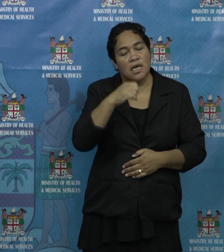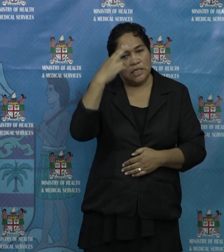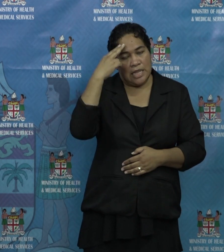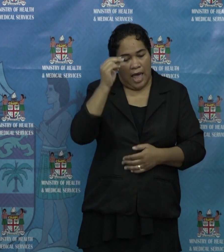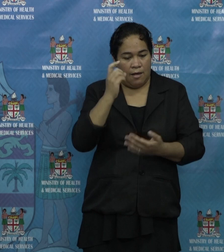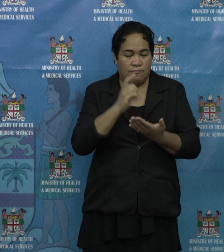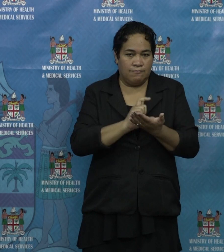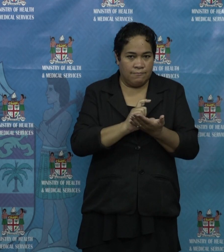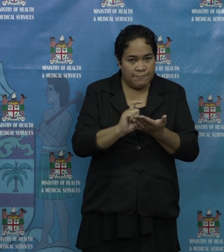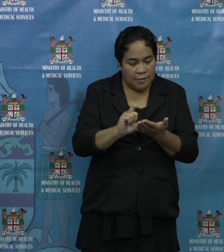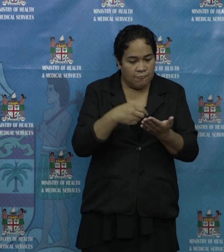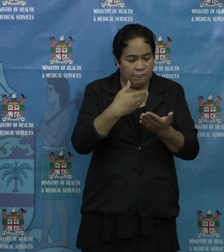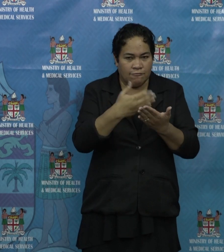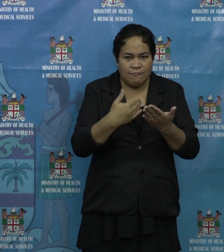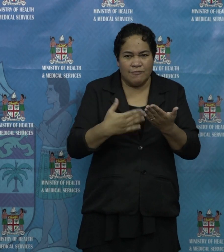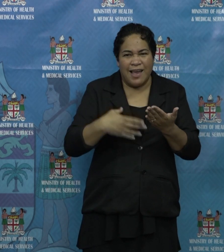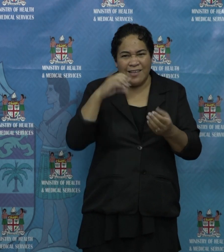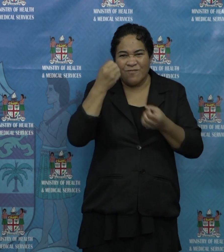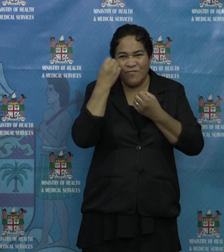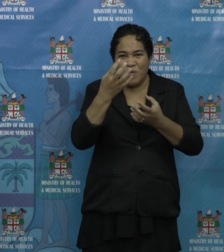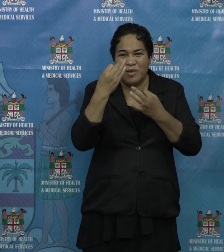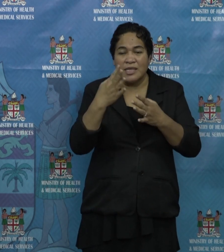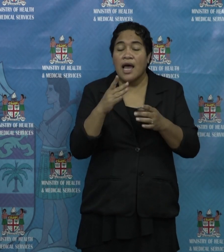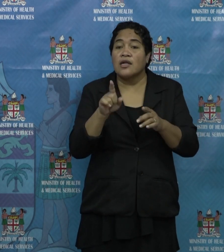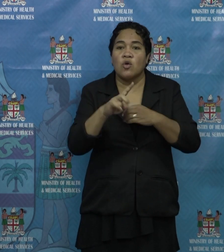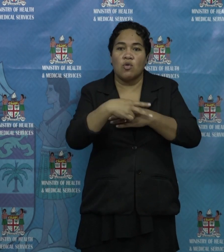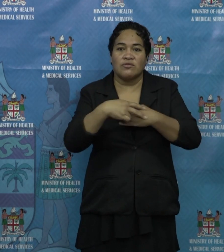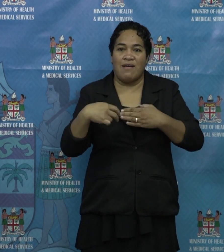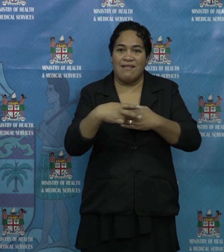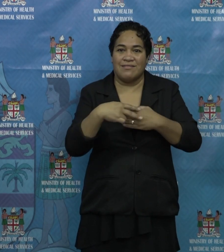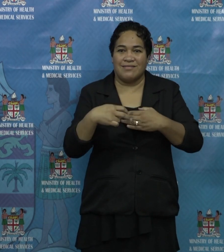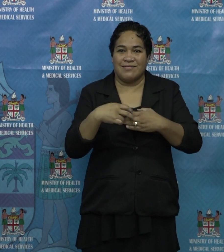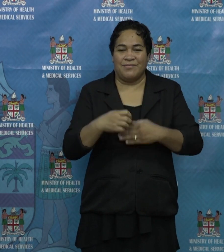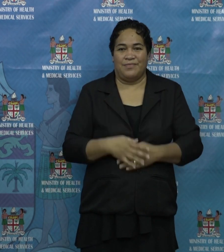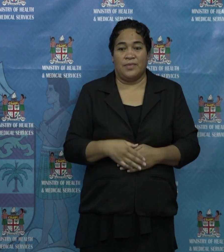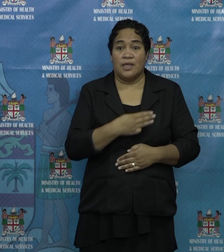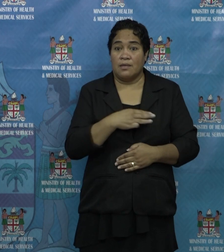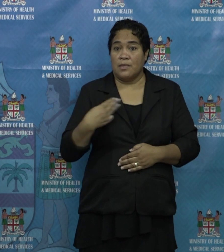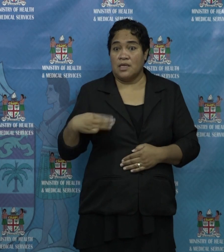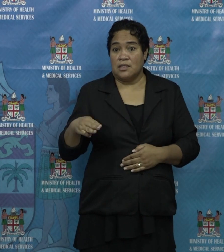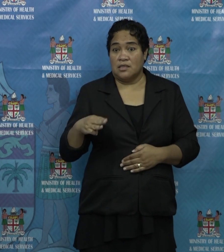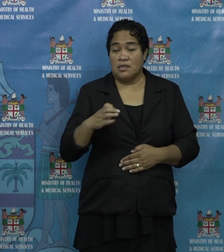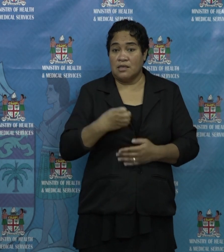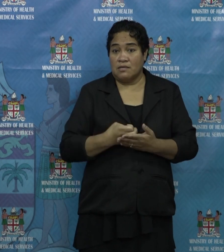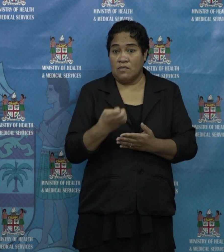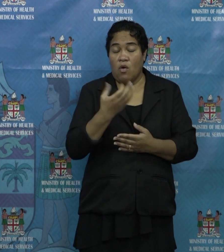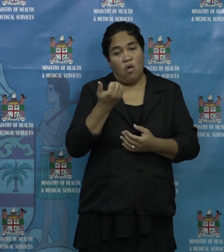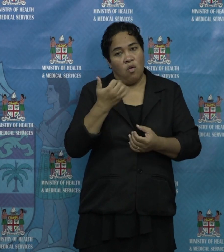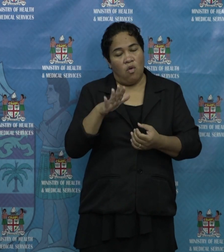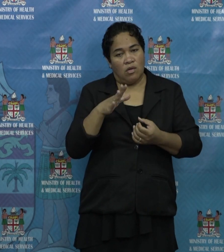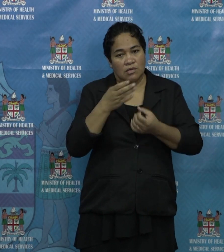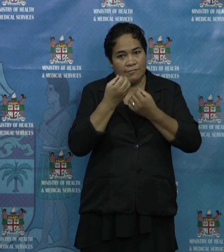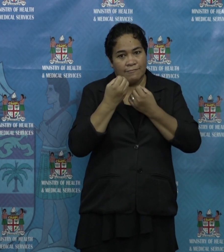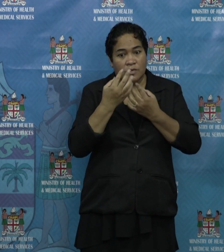the street address. As the Ministry of Economy has made clear, requests received before